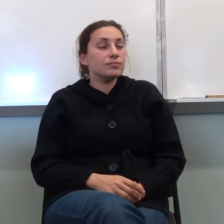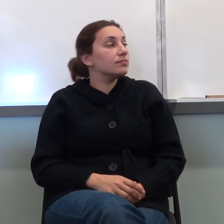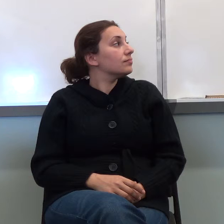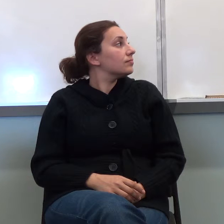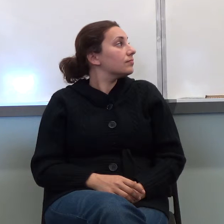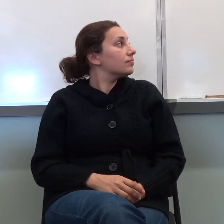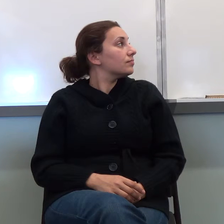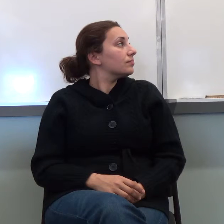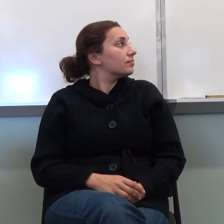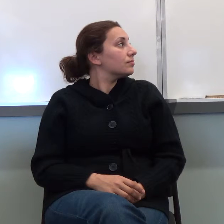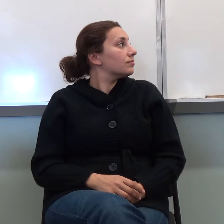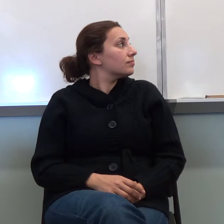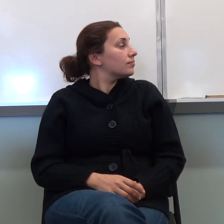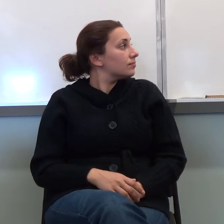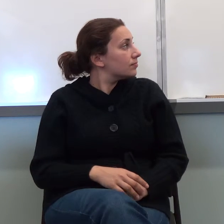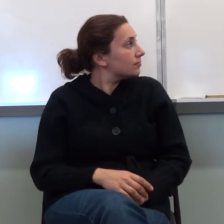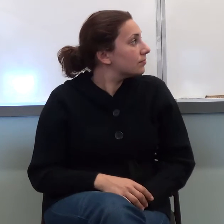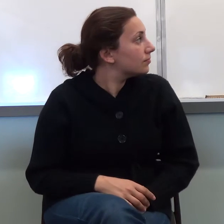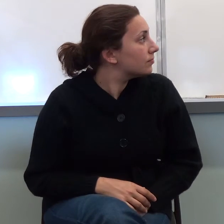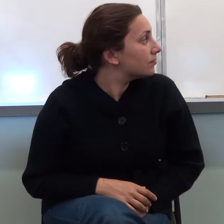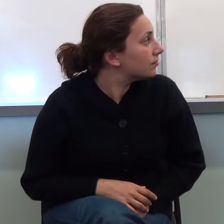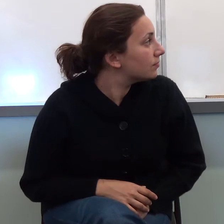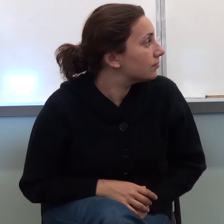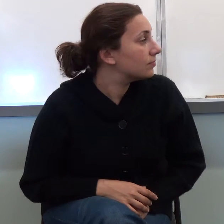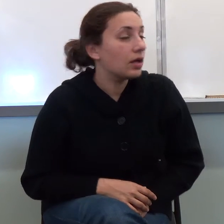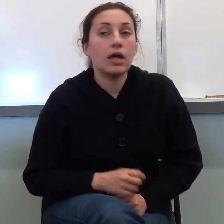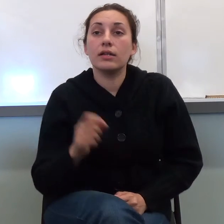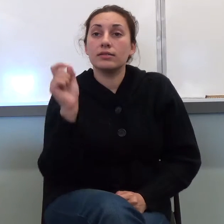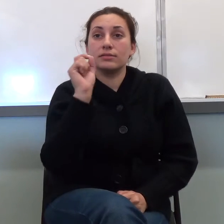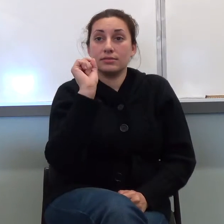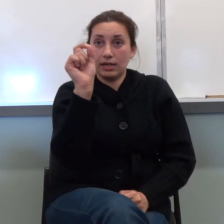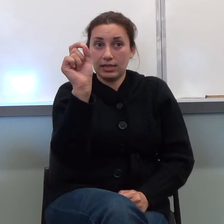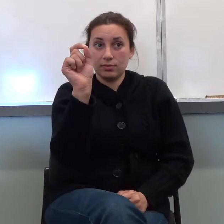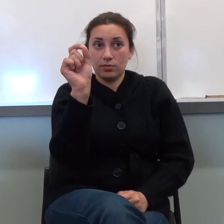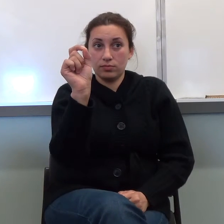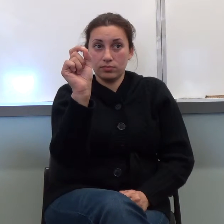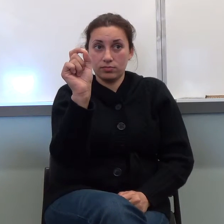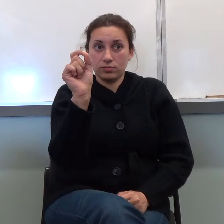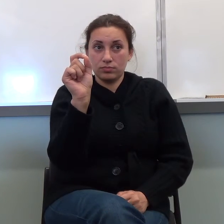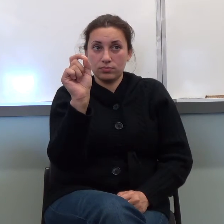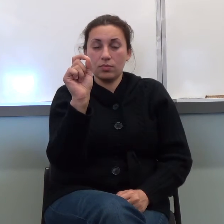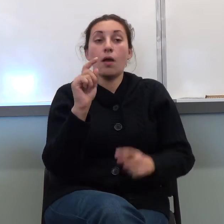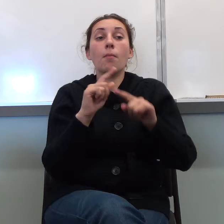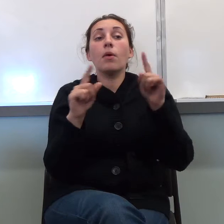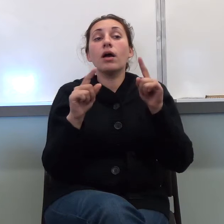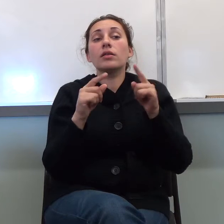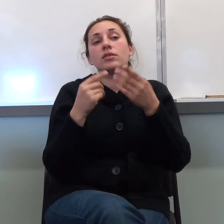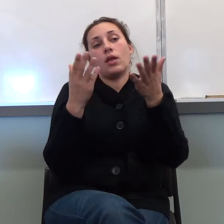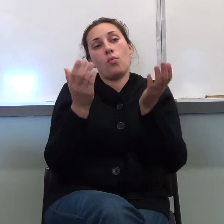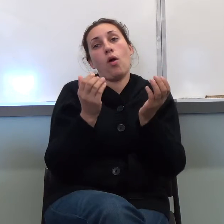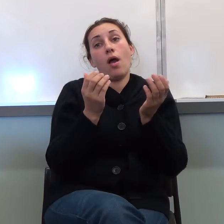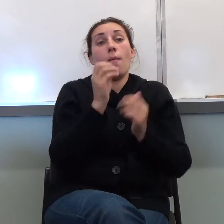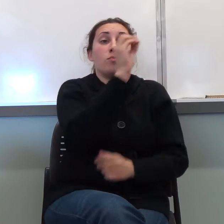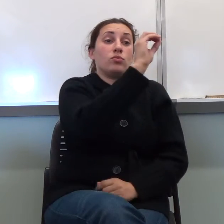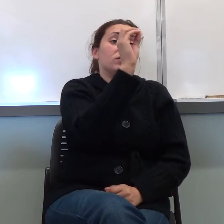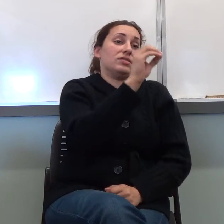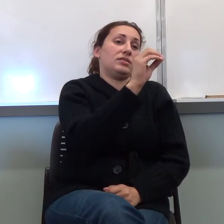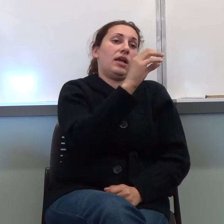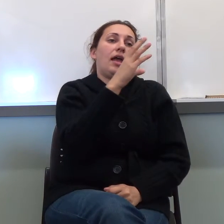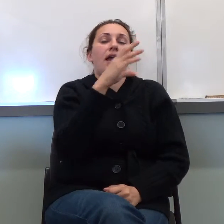So here they give you a decimal, and they want the percent and fraction. Here they give you a fraction, and they